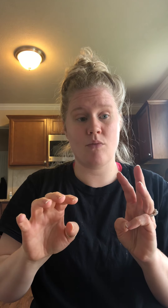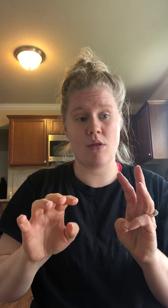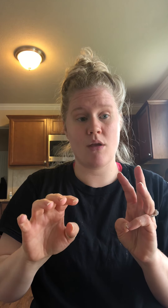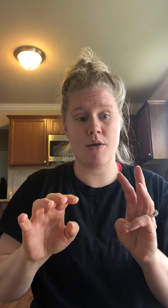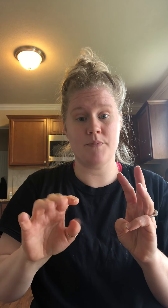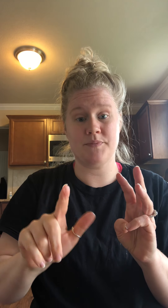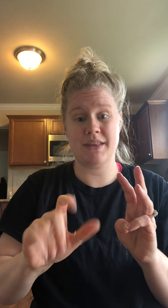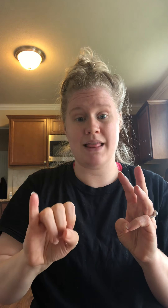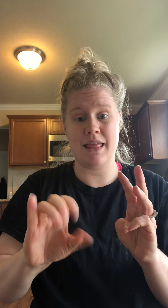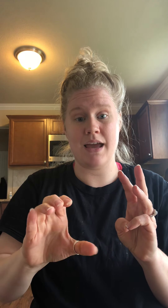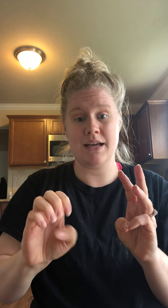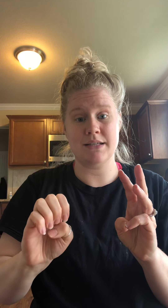lice,